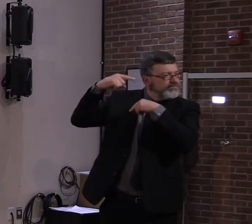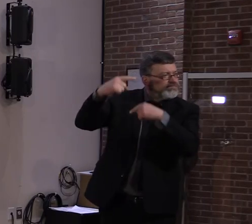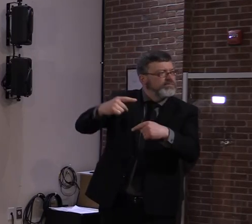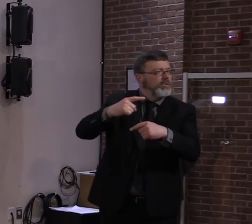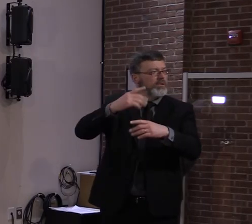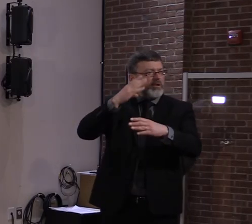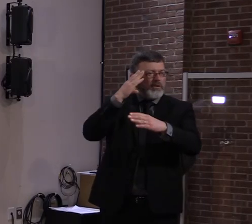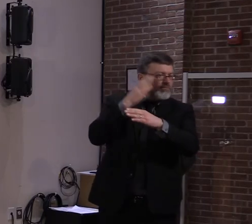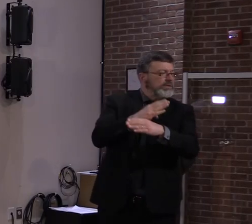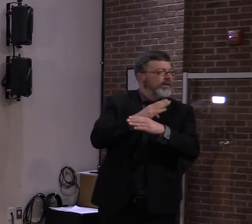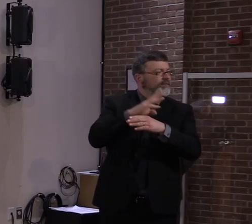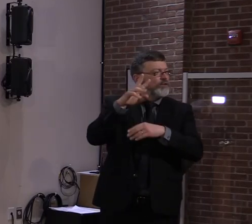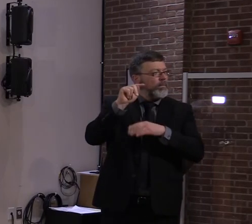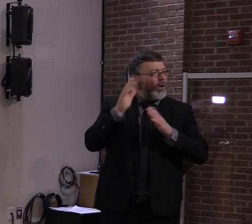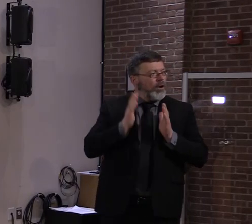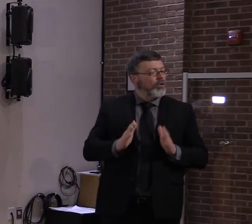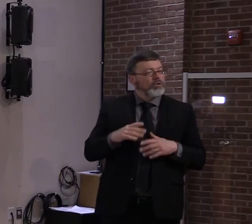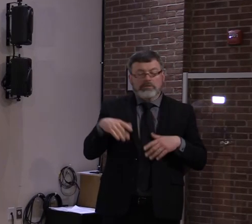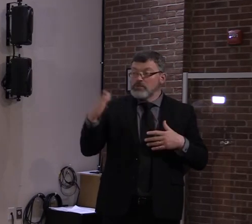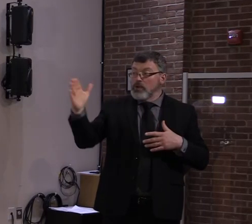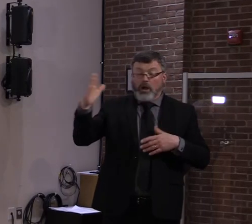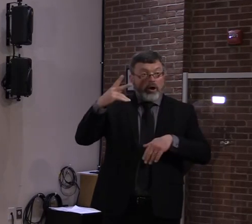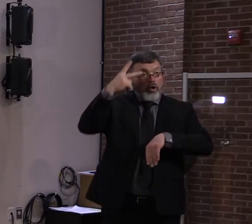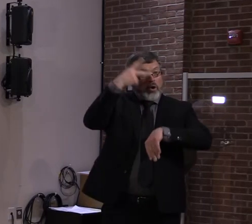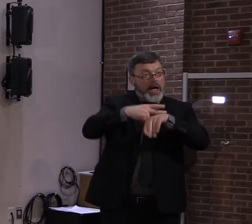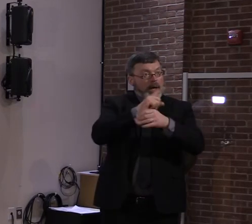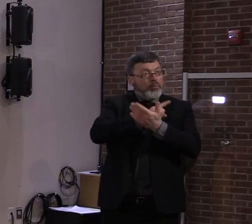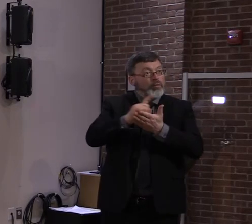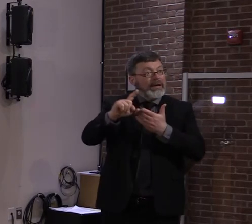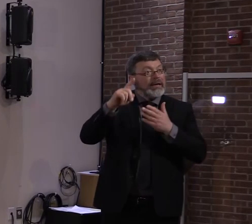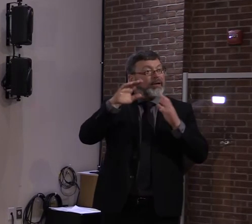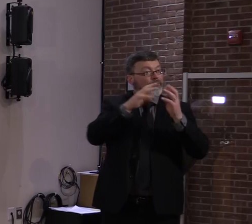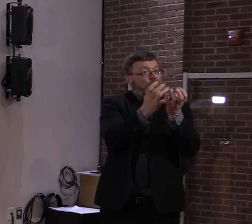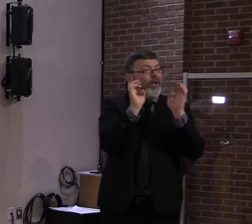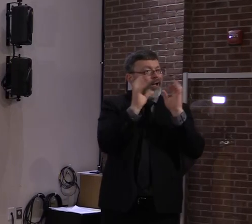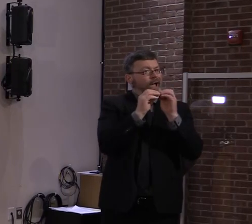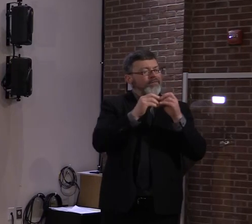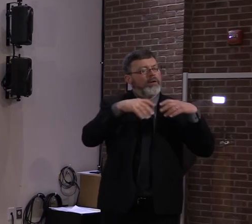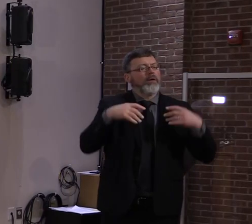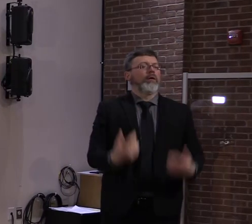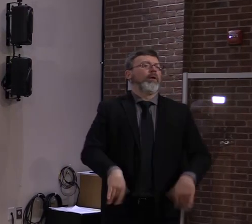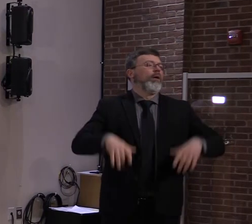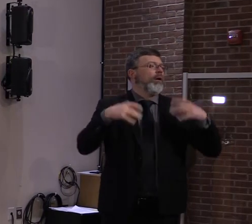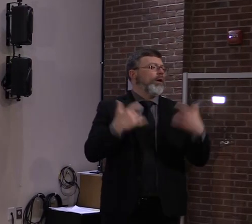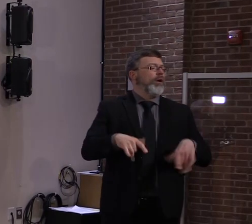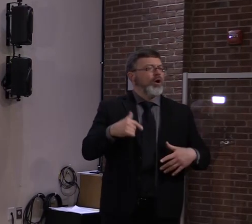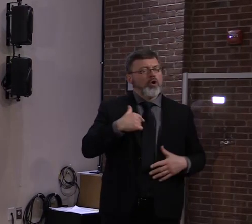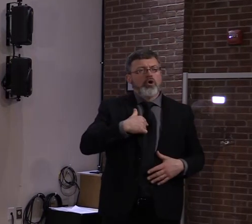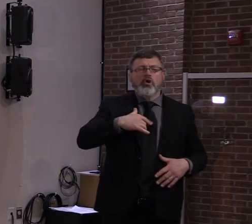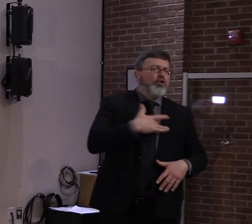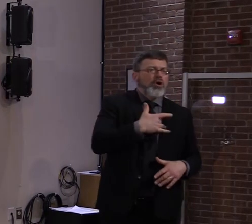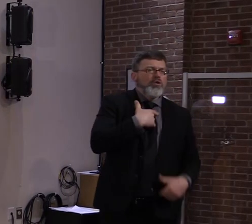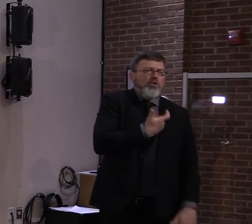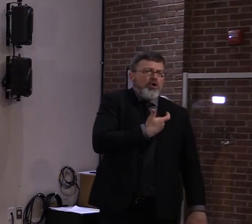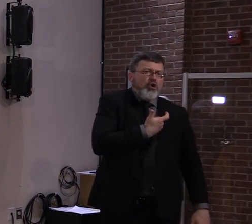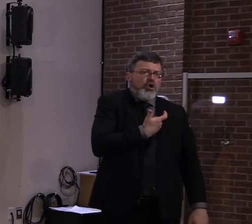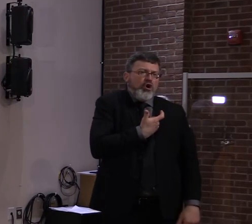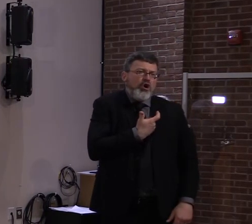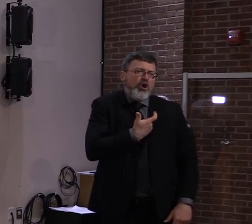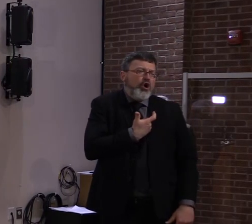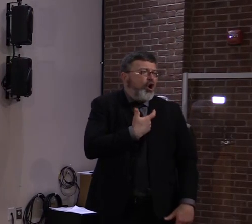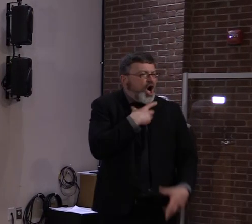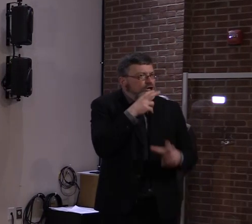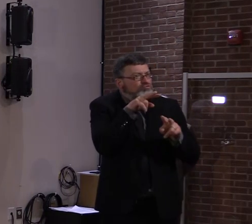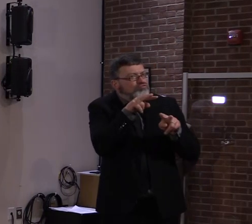appreciate everything you've invested in Vermont. Governor, my dad is a resident at a local nursing home here